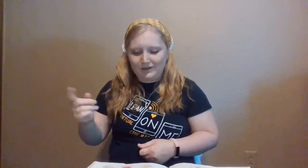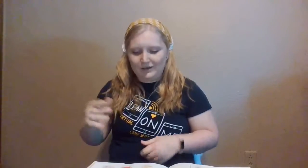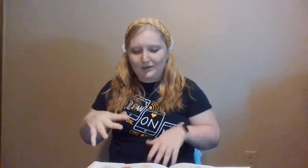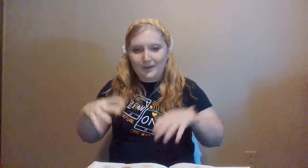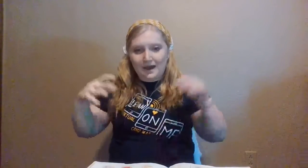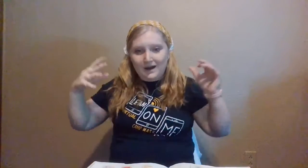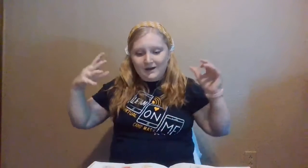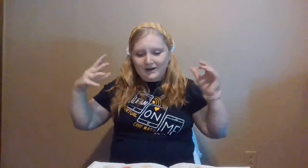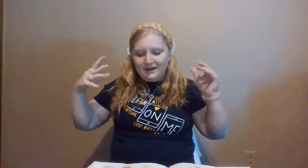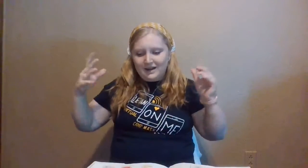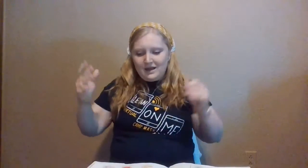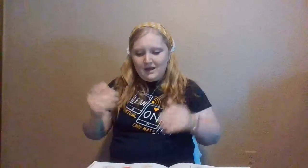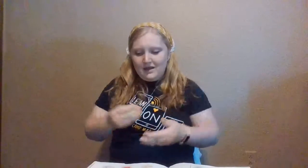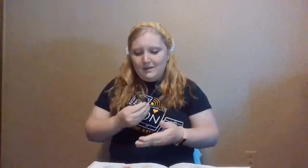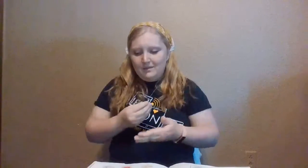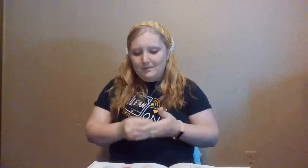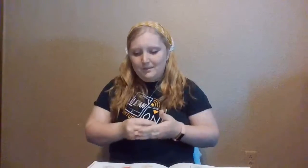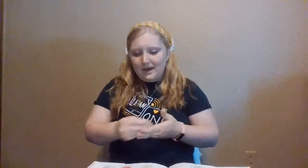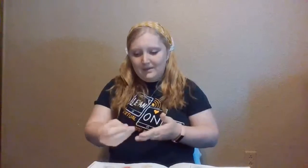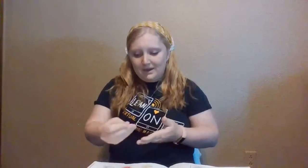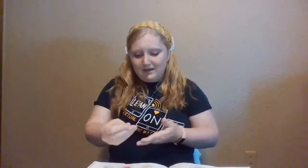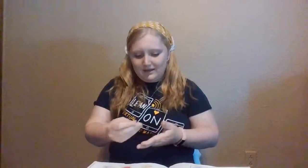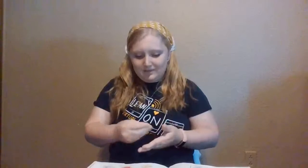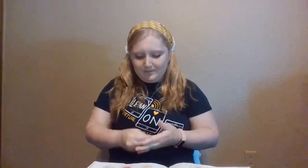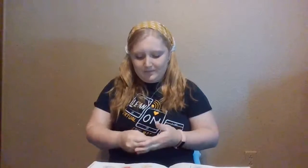the crowd. Buy me